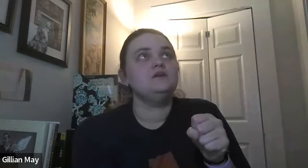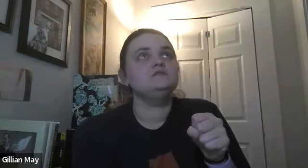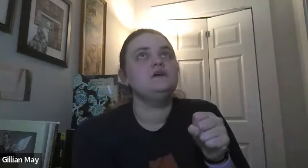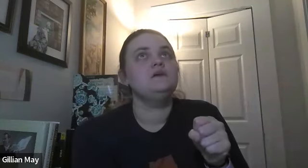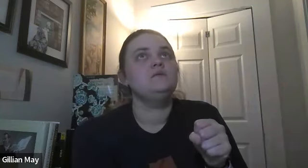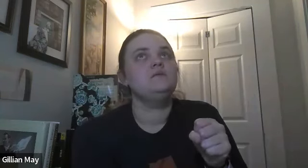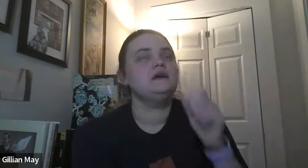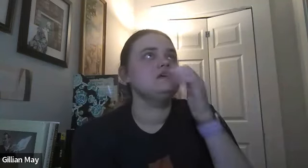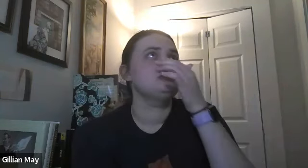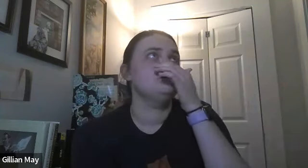goes with,